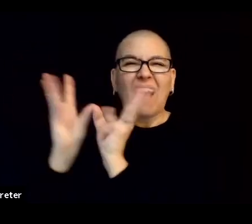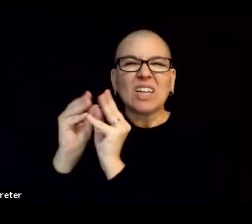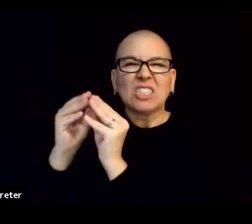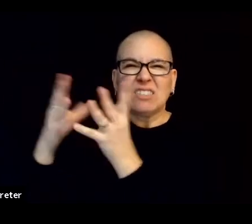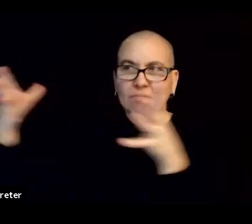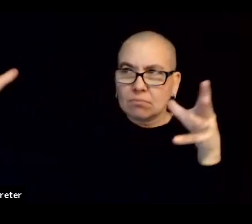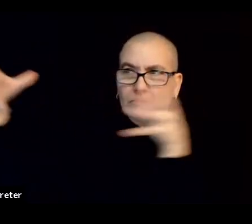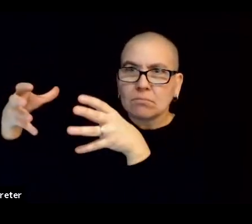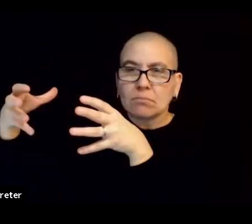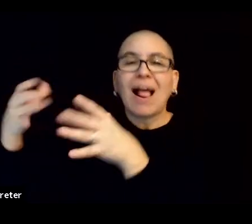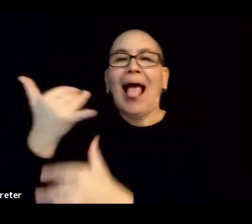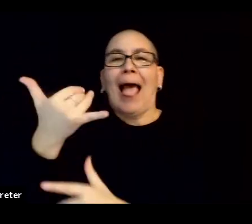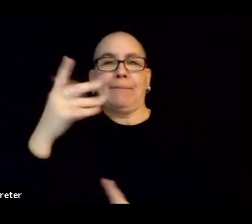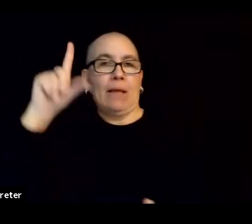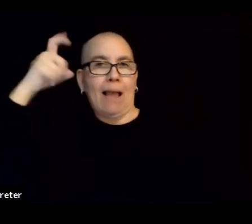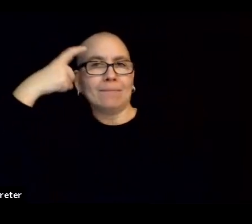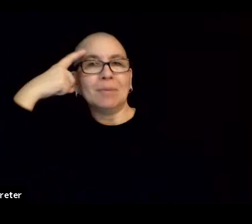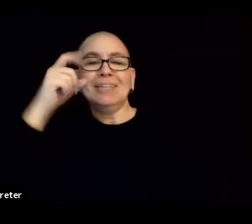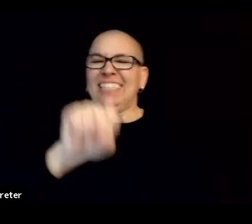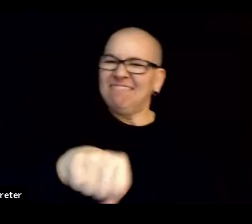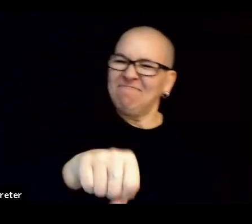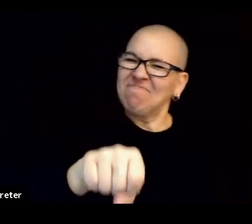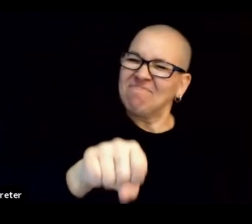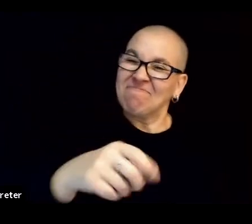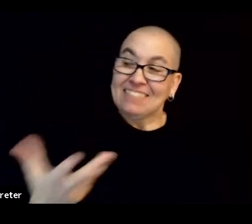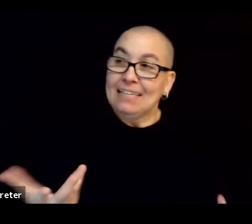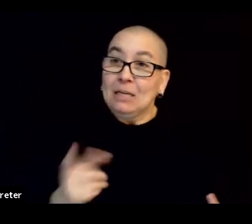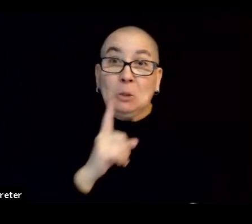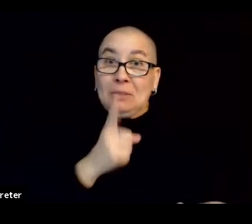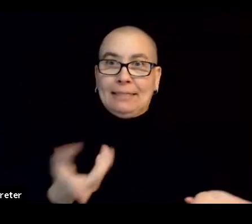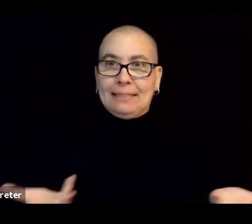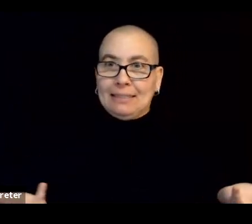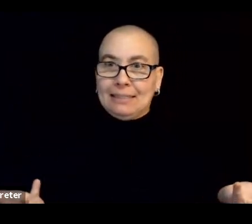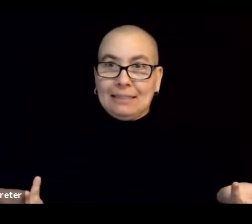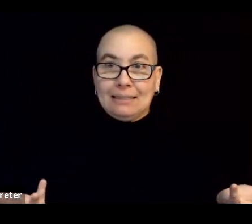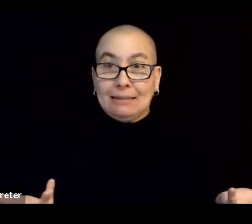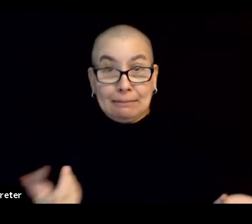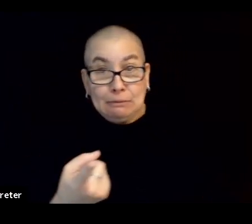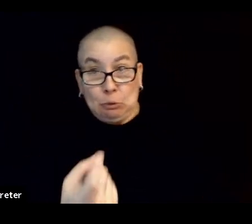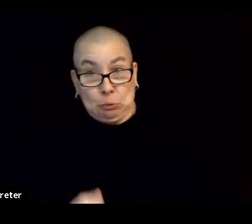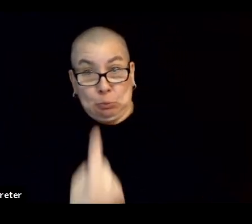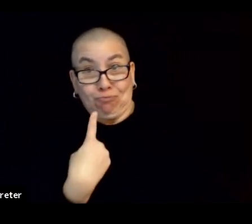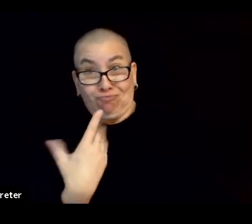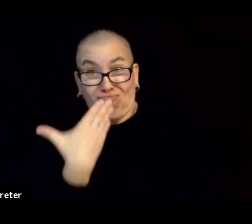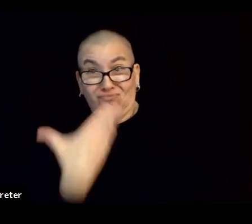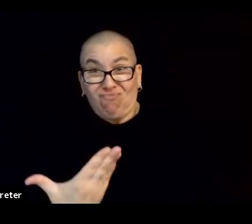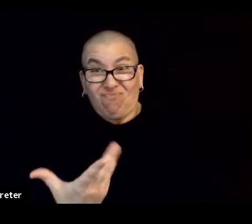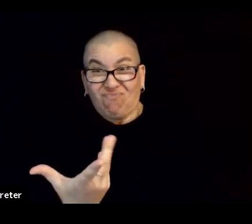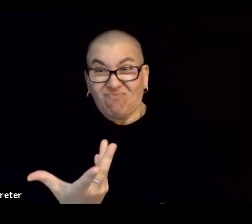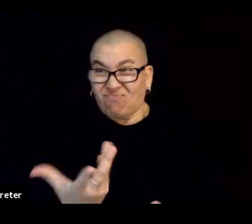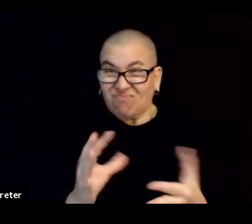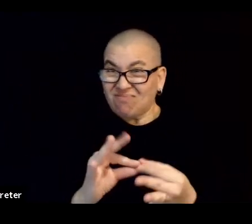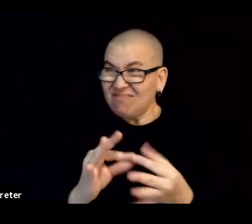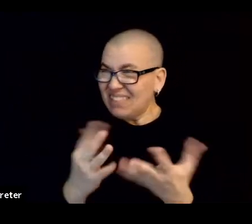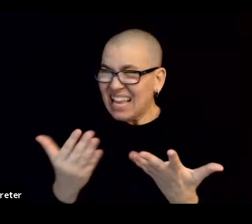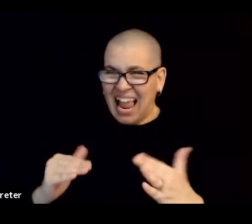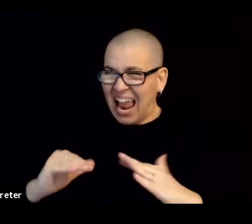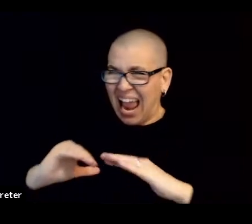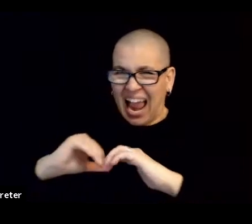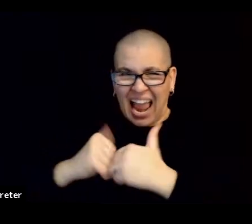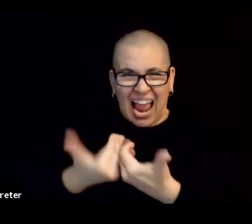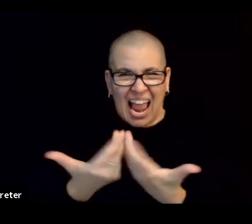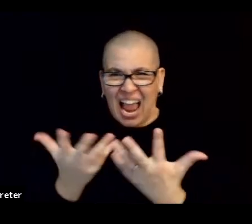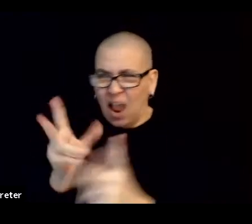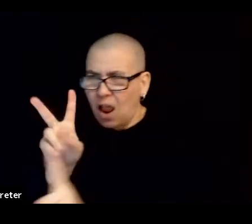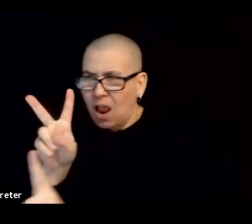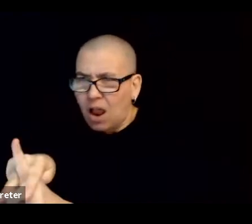And I'd just like to note that this question you asked, first of all, is right, of trying to get those out to folks. And again, these vaccines can't be broke out